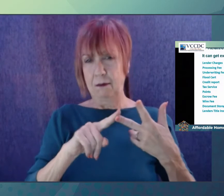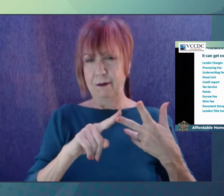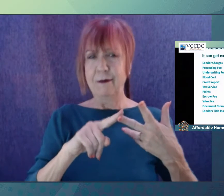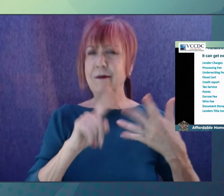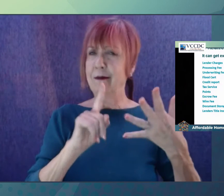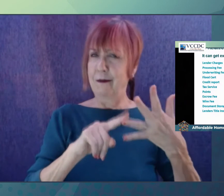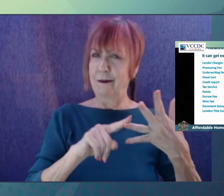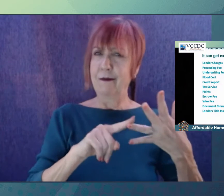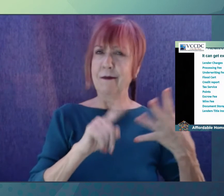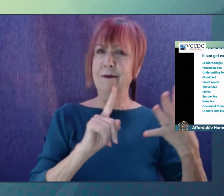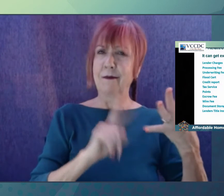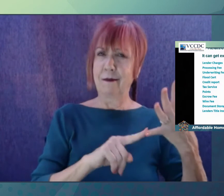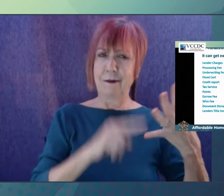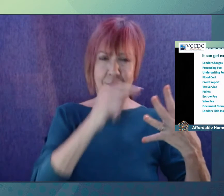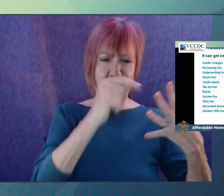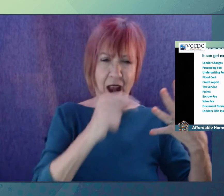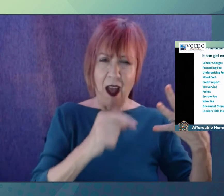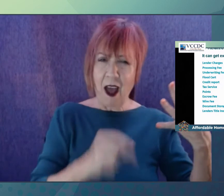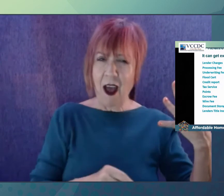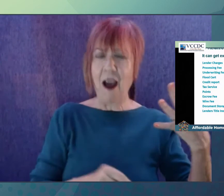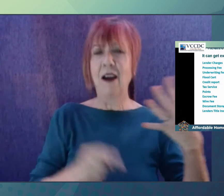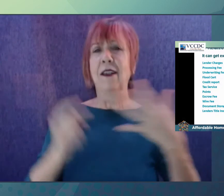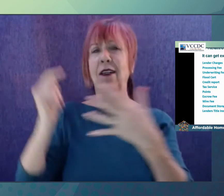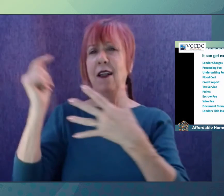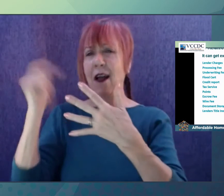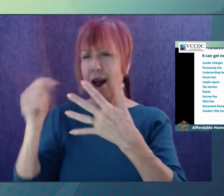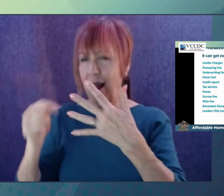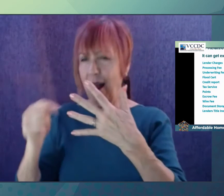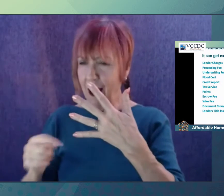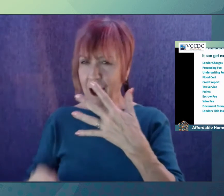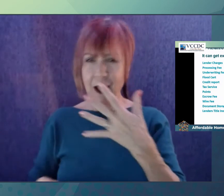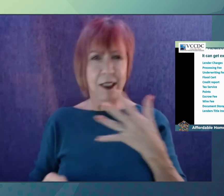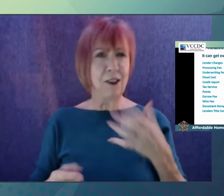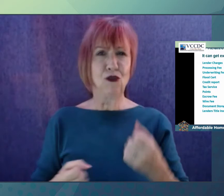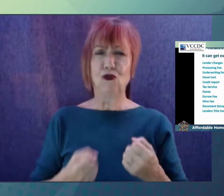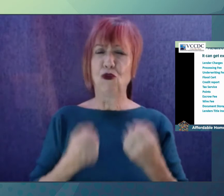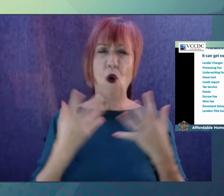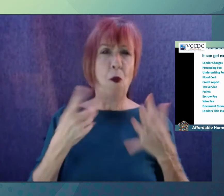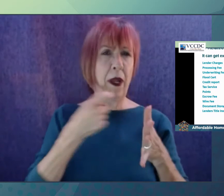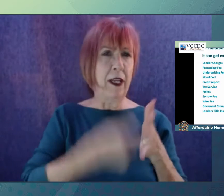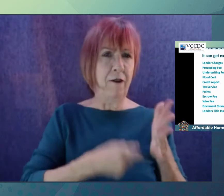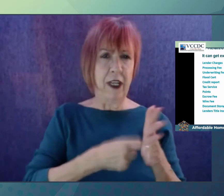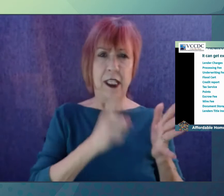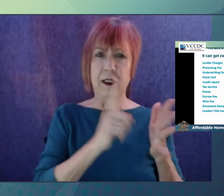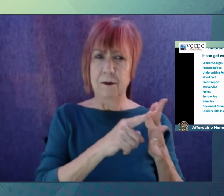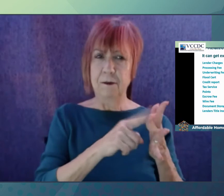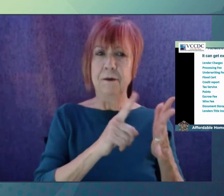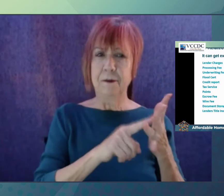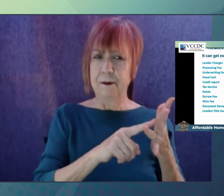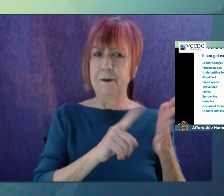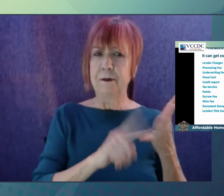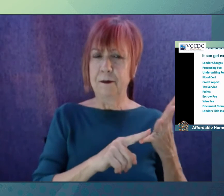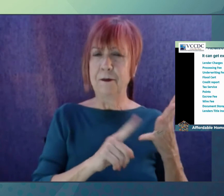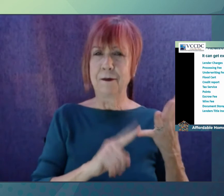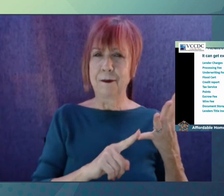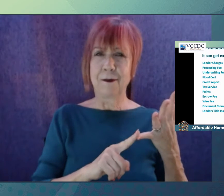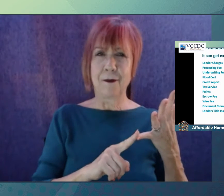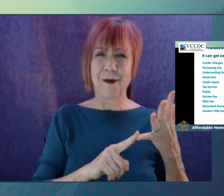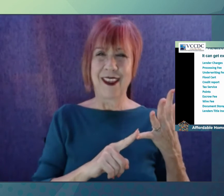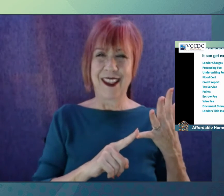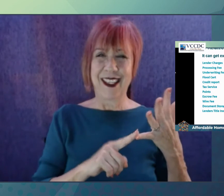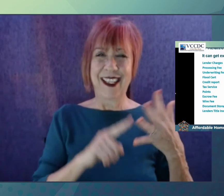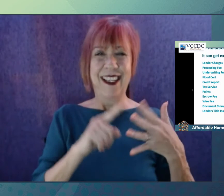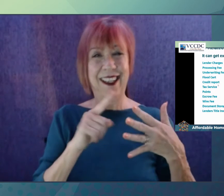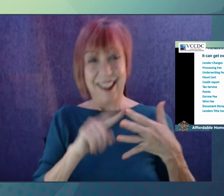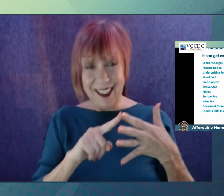fees, deed recording fees, mortgage recording fees, flood insurance, title insurance, escrow fees,